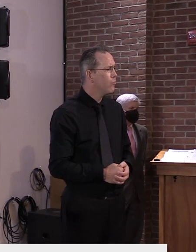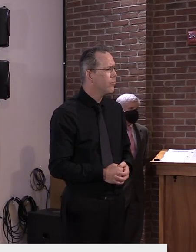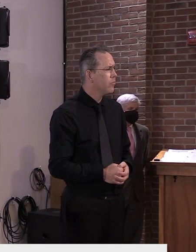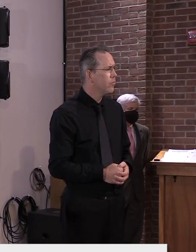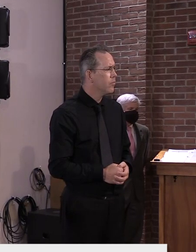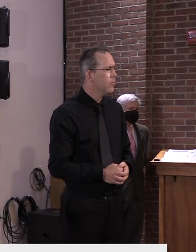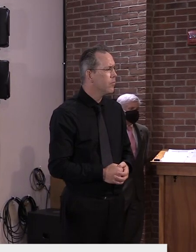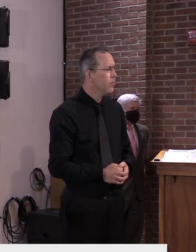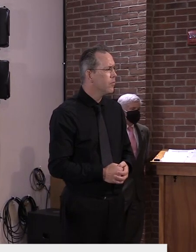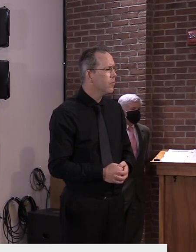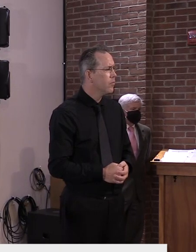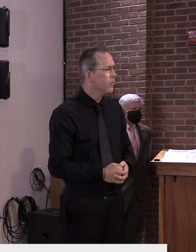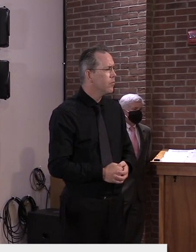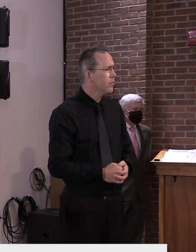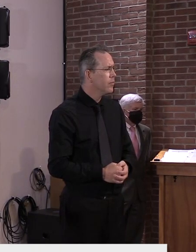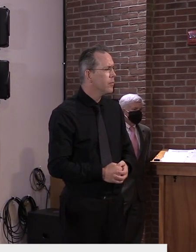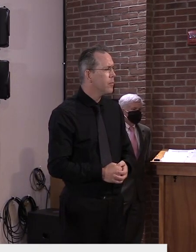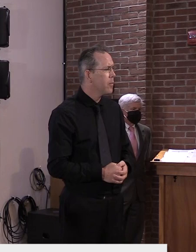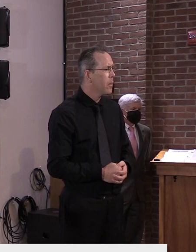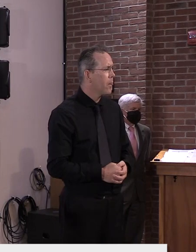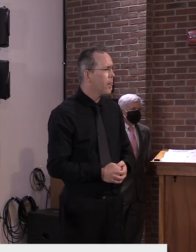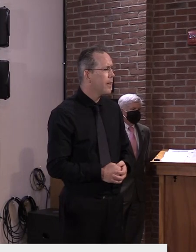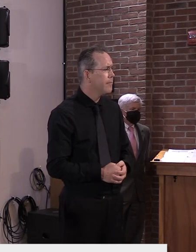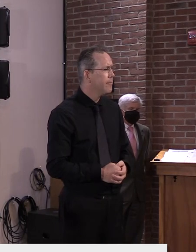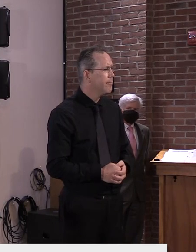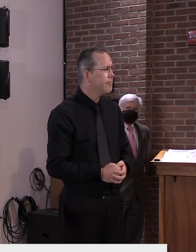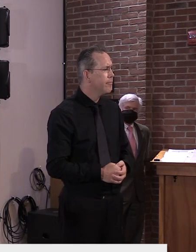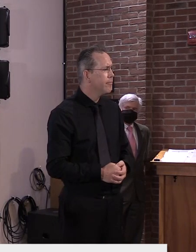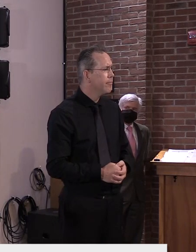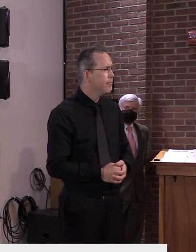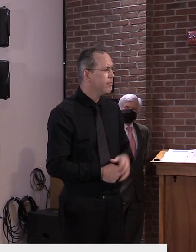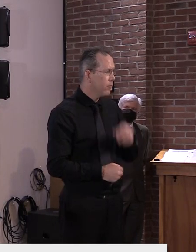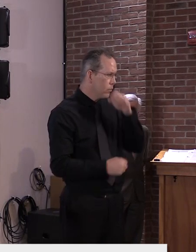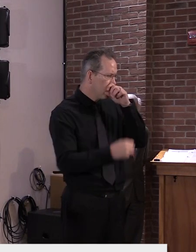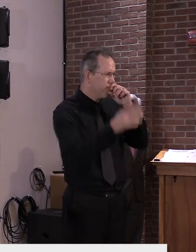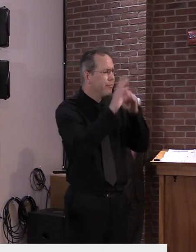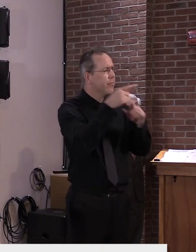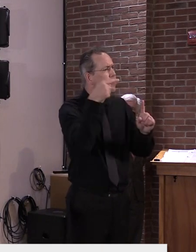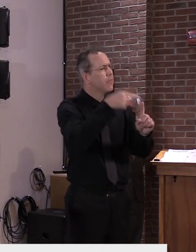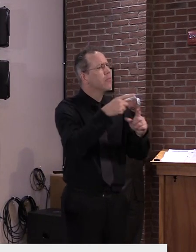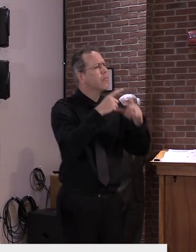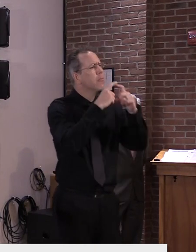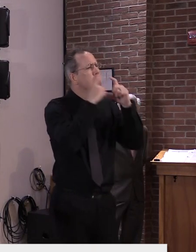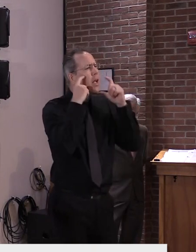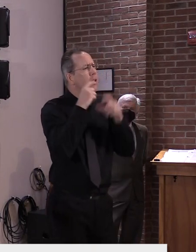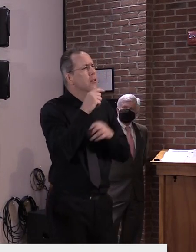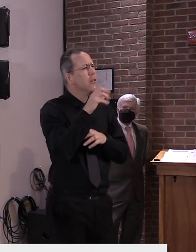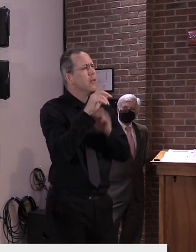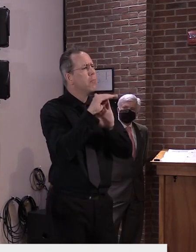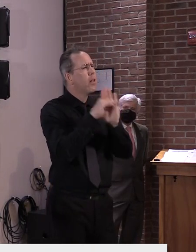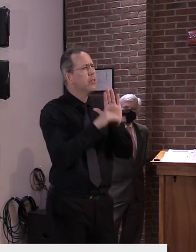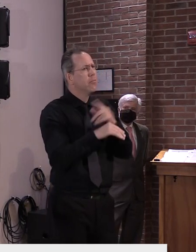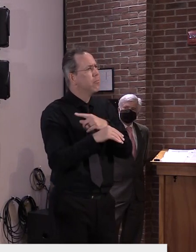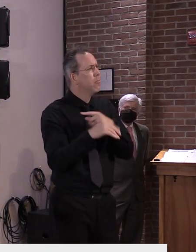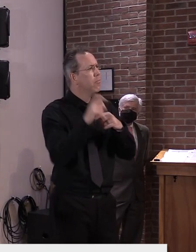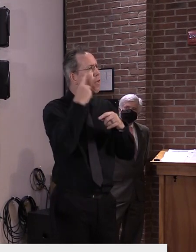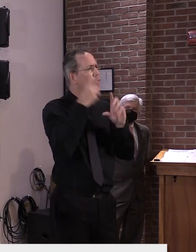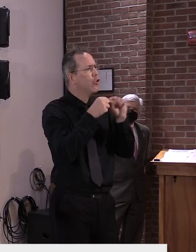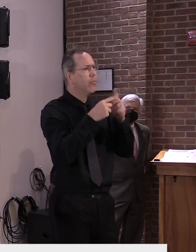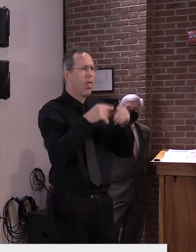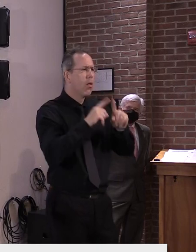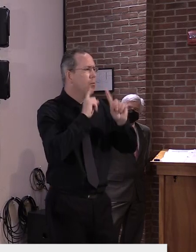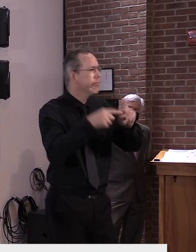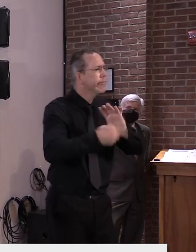at which people wear a mask? What would be the harm? Well, again, the uncertainty in some respects I can appreciate,